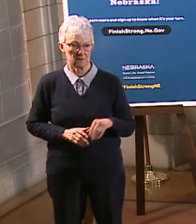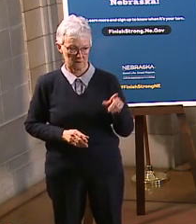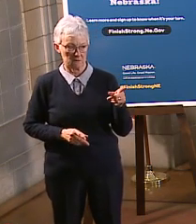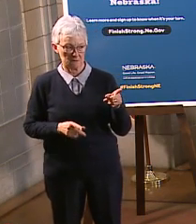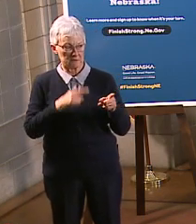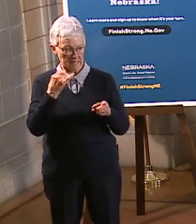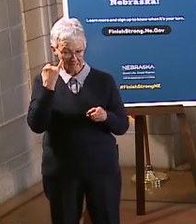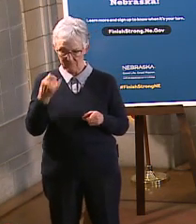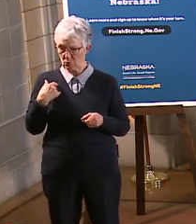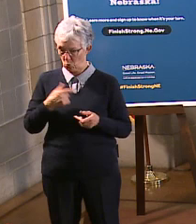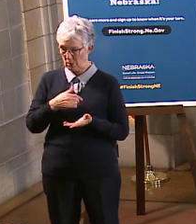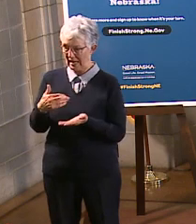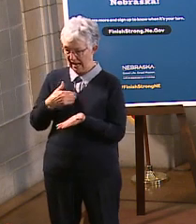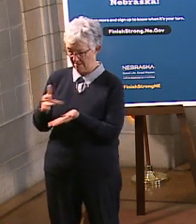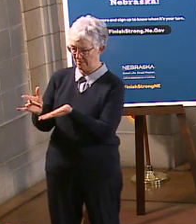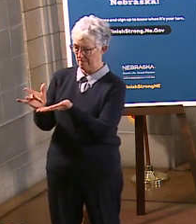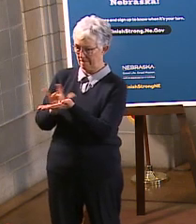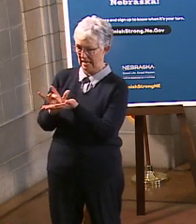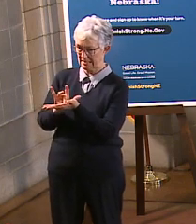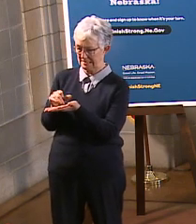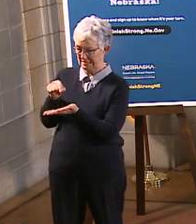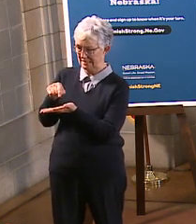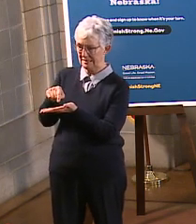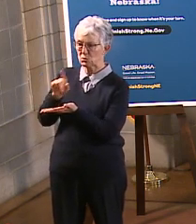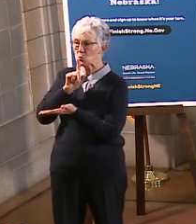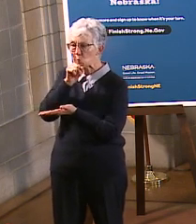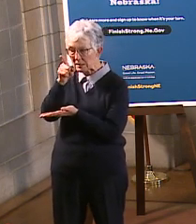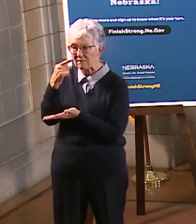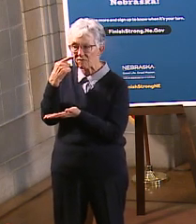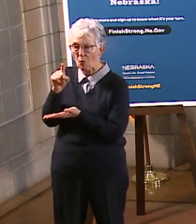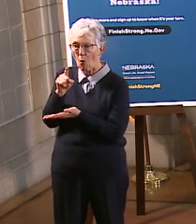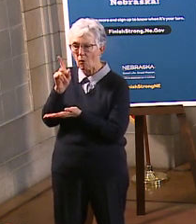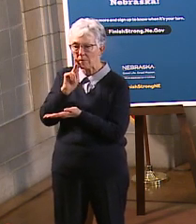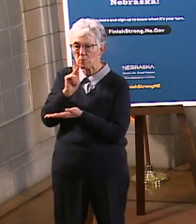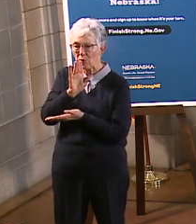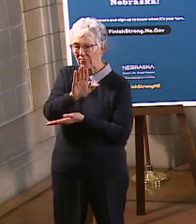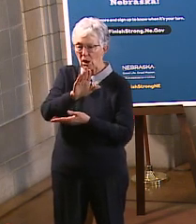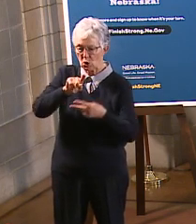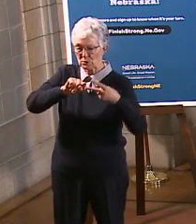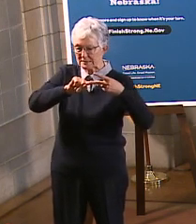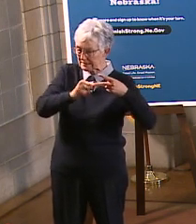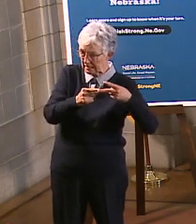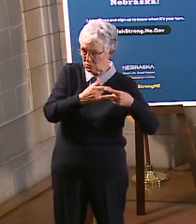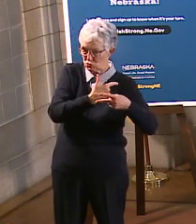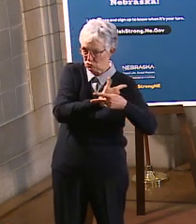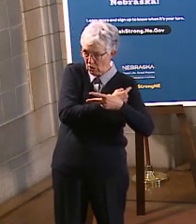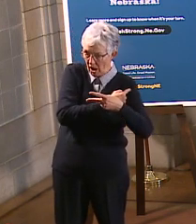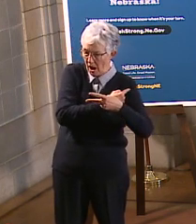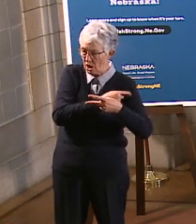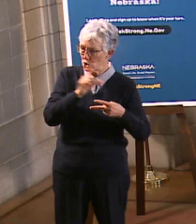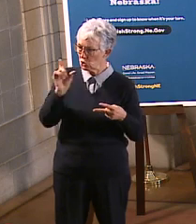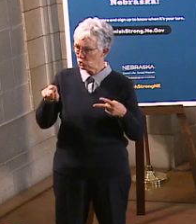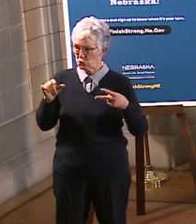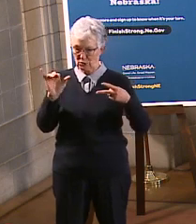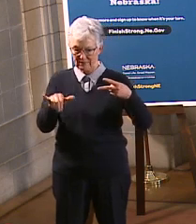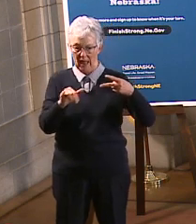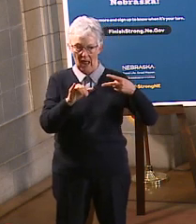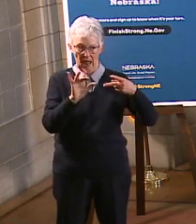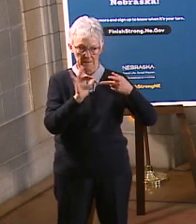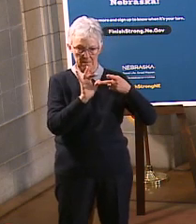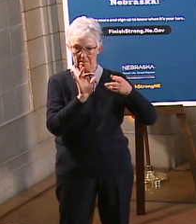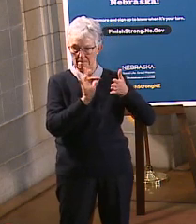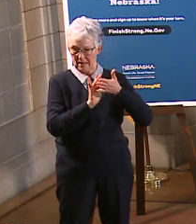out there for second doses, are we considering using those as first doses and then following up later? Is that the question, Paul, really? Yeah.